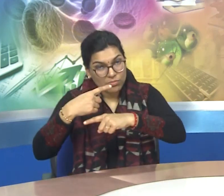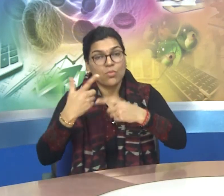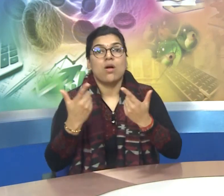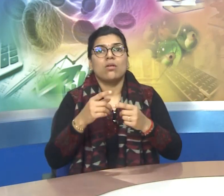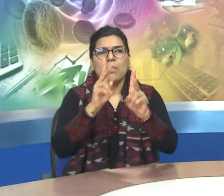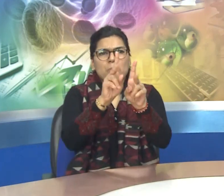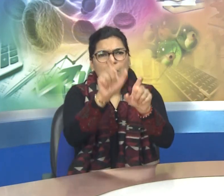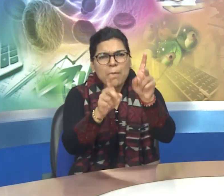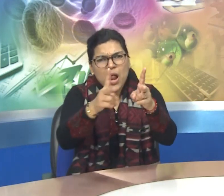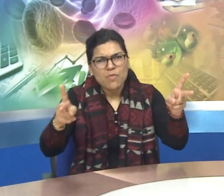demographic